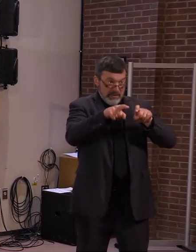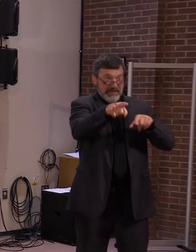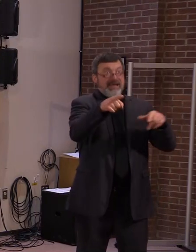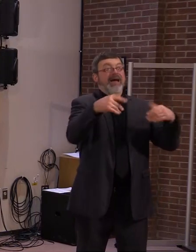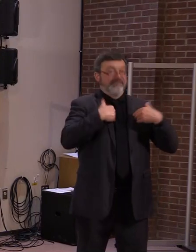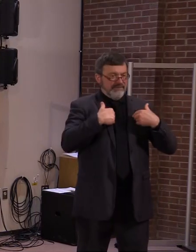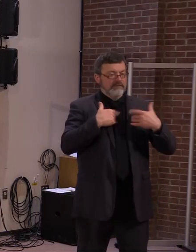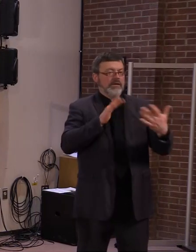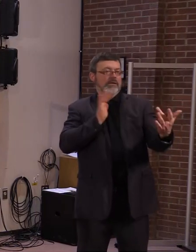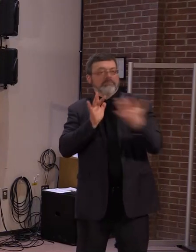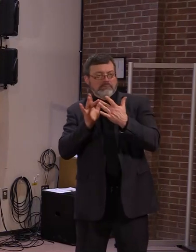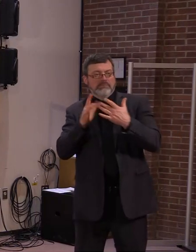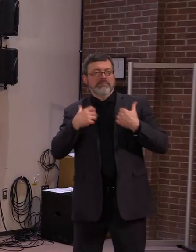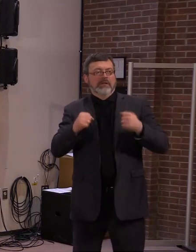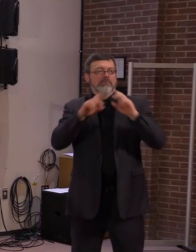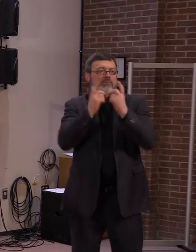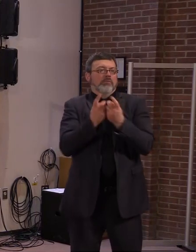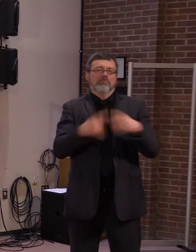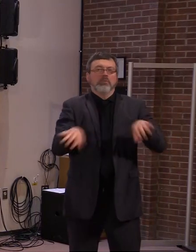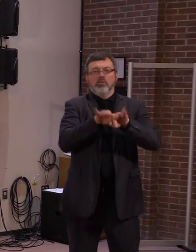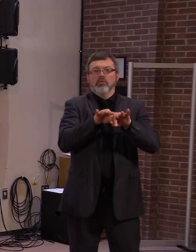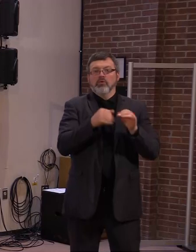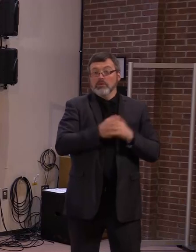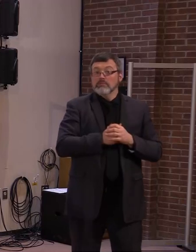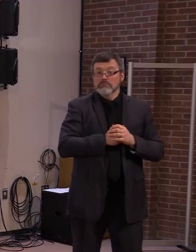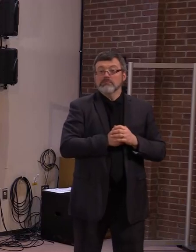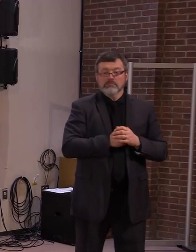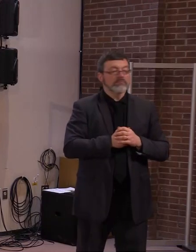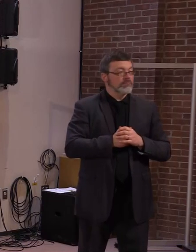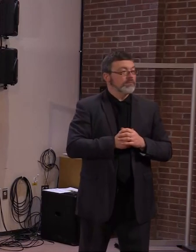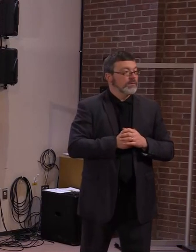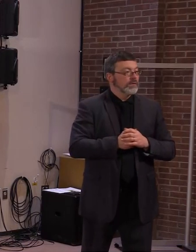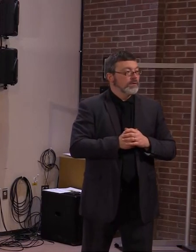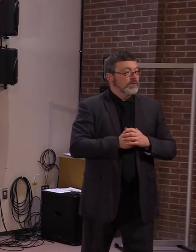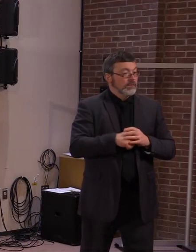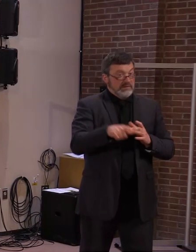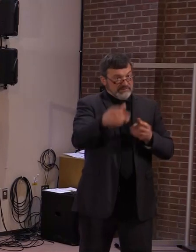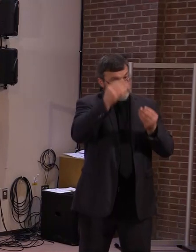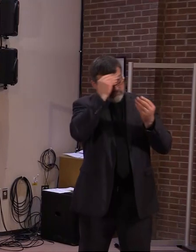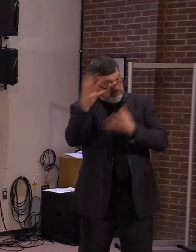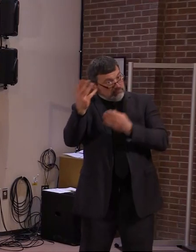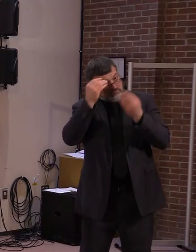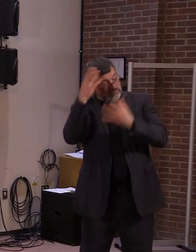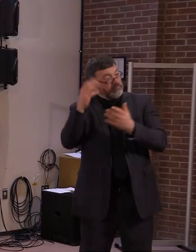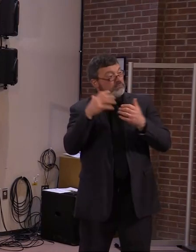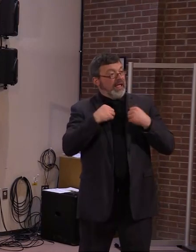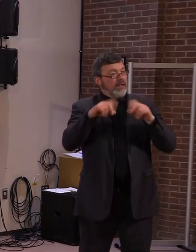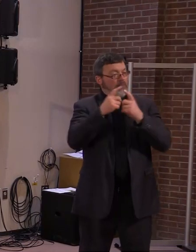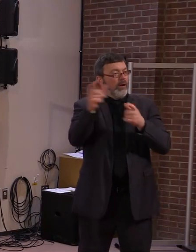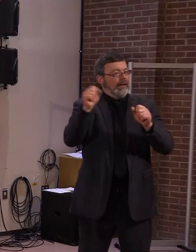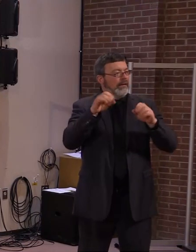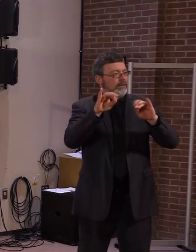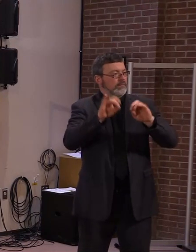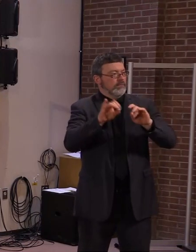test positive for COVID-19, including reporting to the health department, is on their website. So go